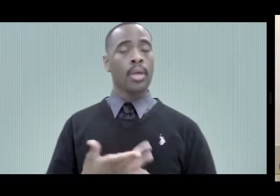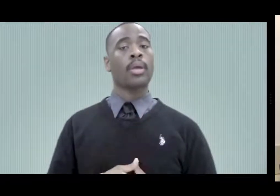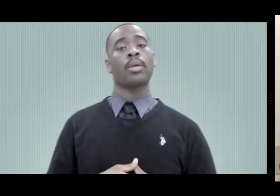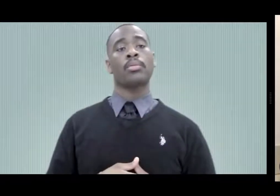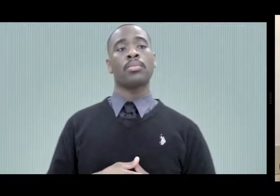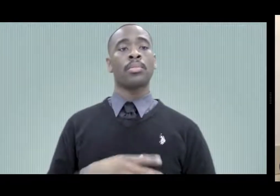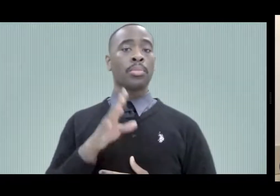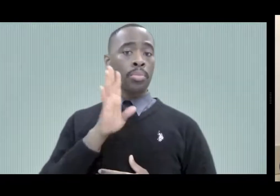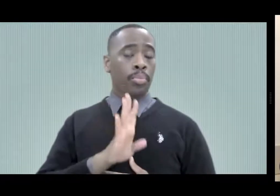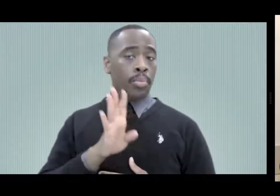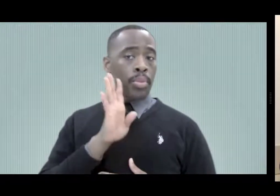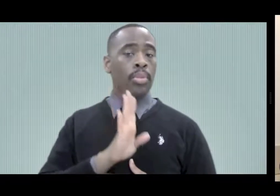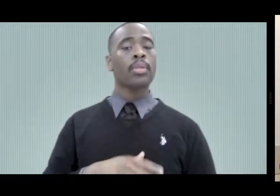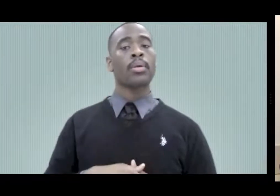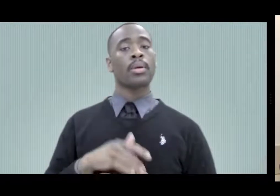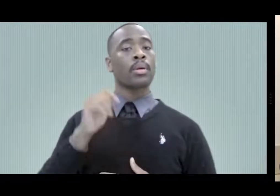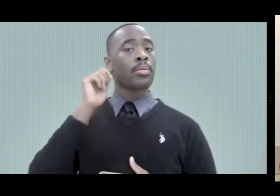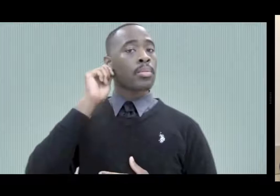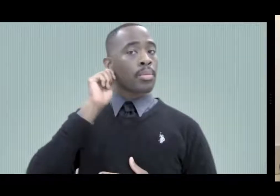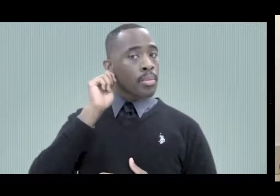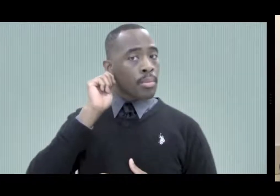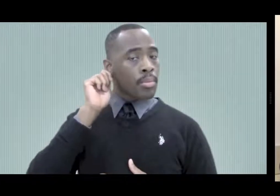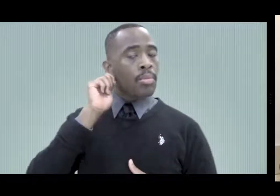so many different ways.